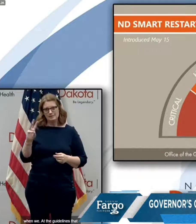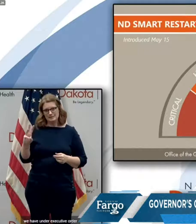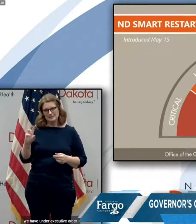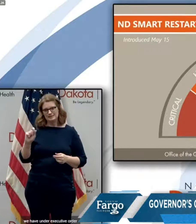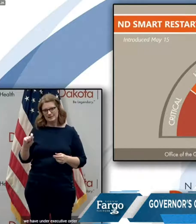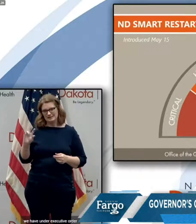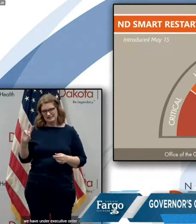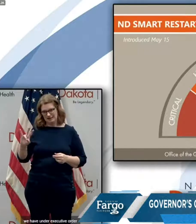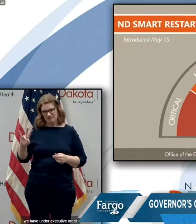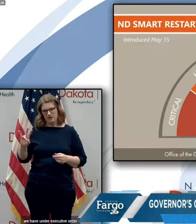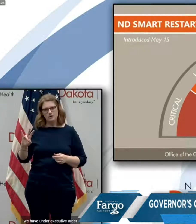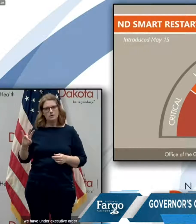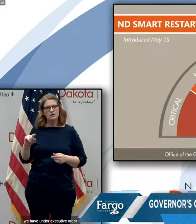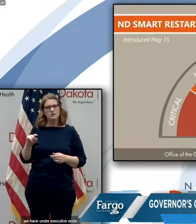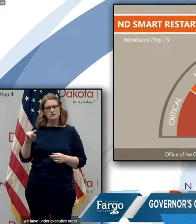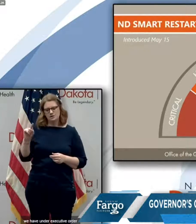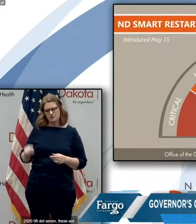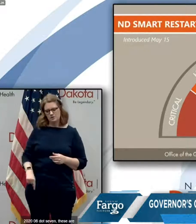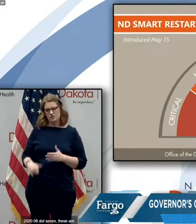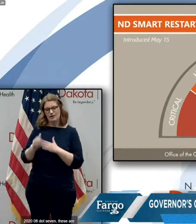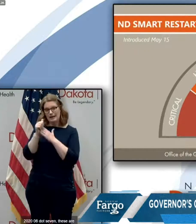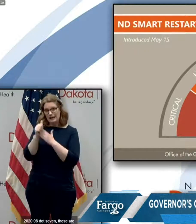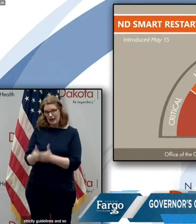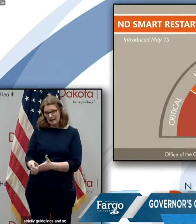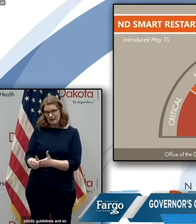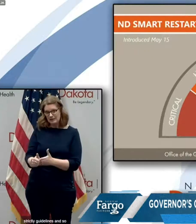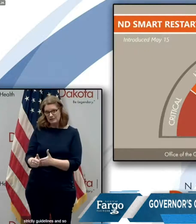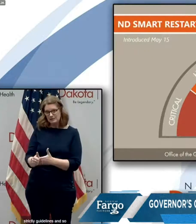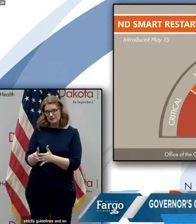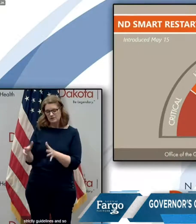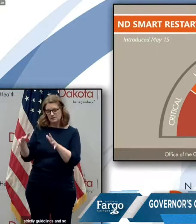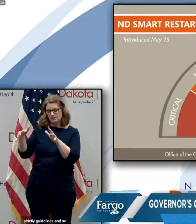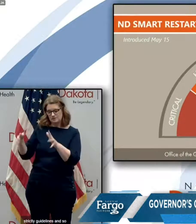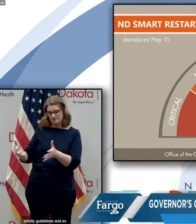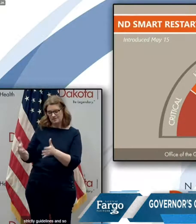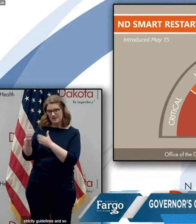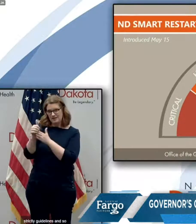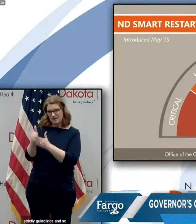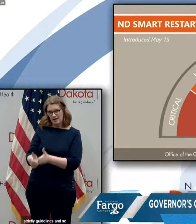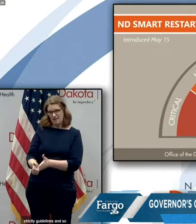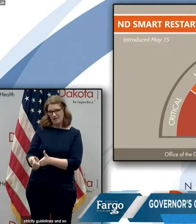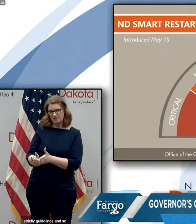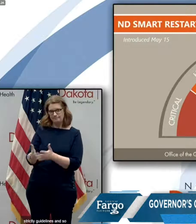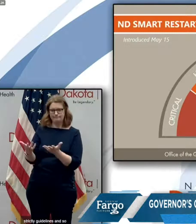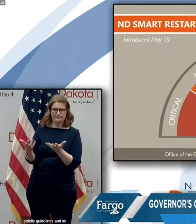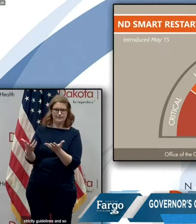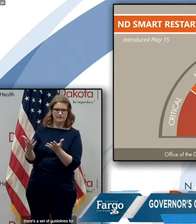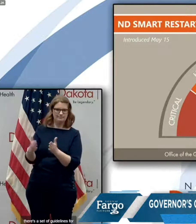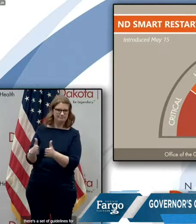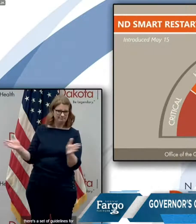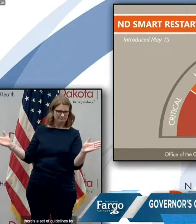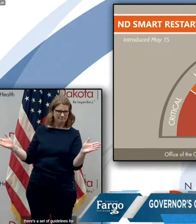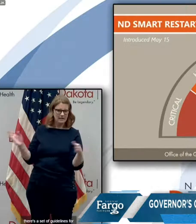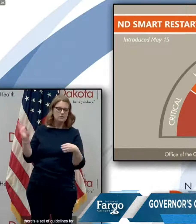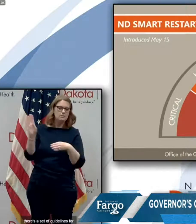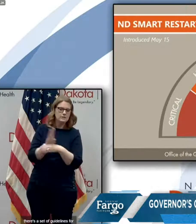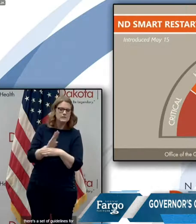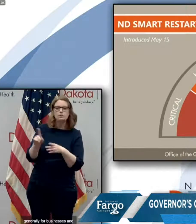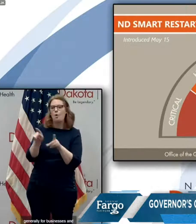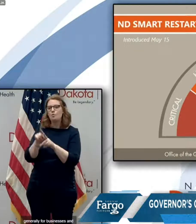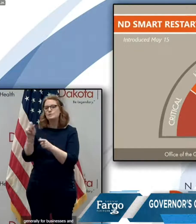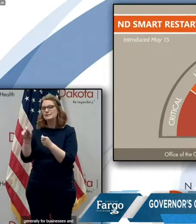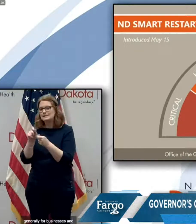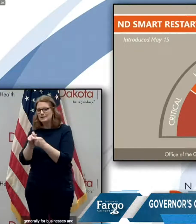2020-06.7. These are strictly guidelines, and so there's a set of guidelines for generally for businesses and for specific